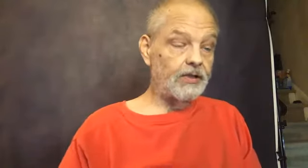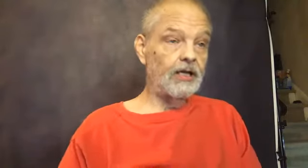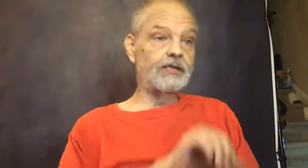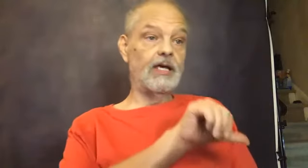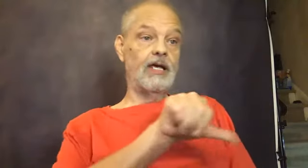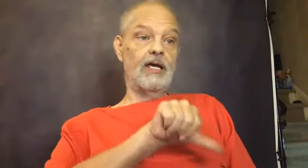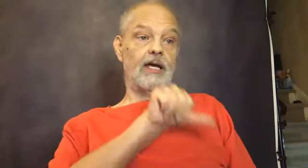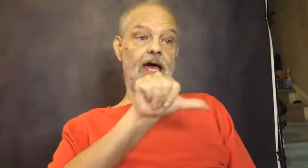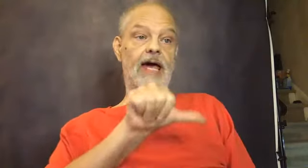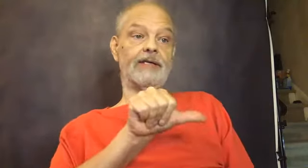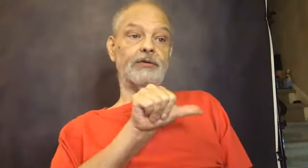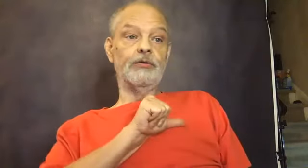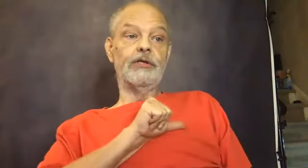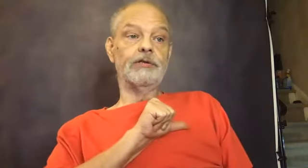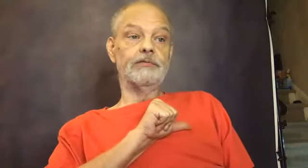initialized, attitude.